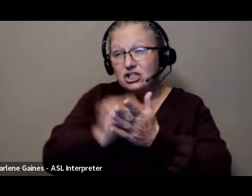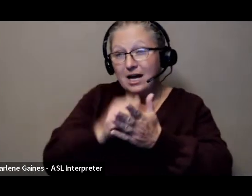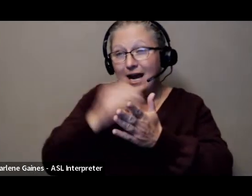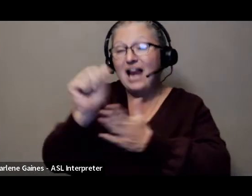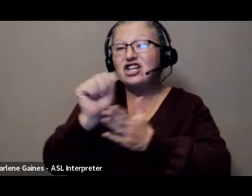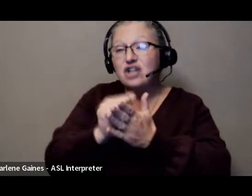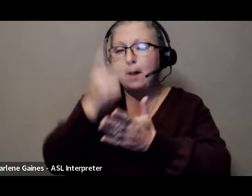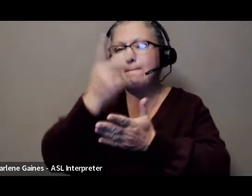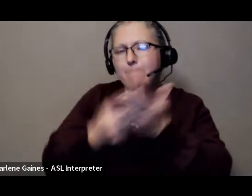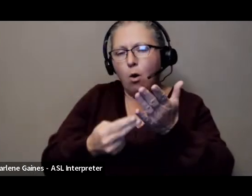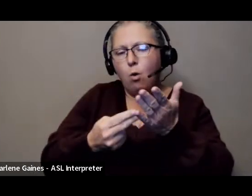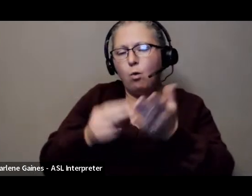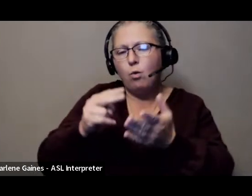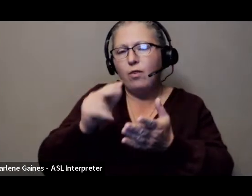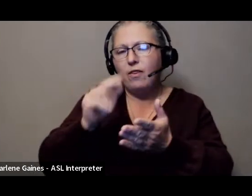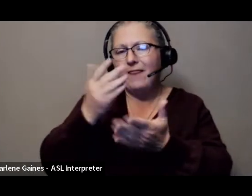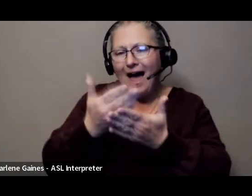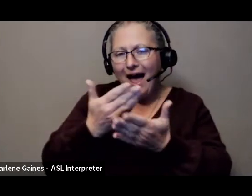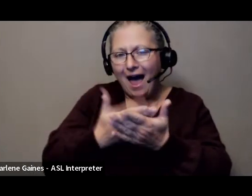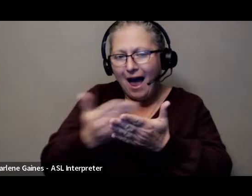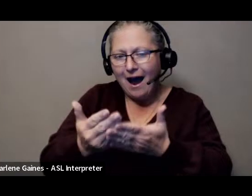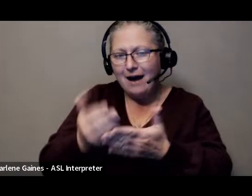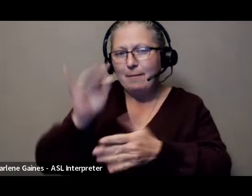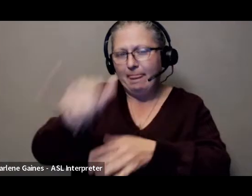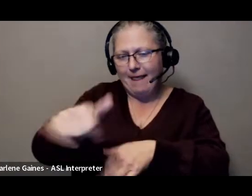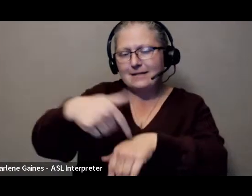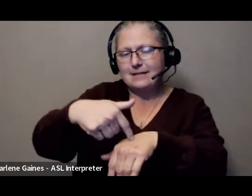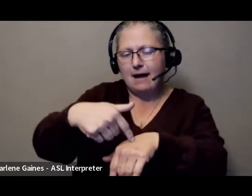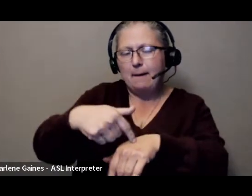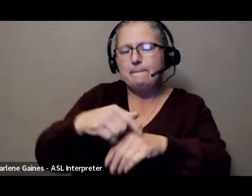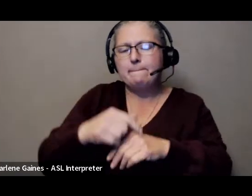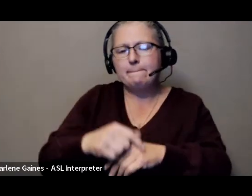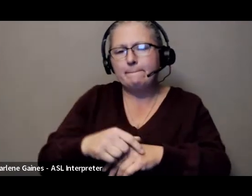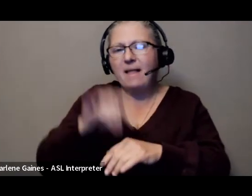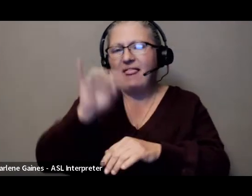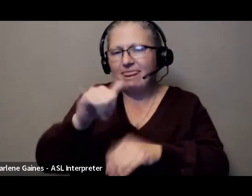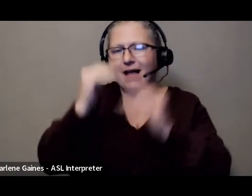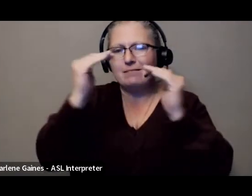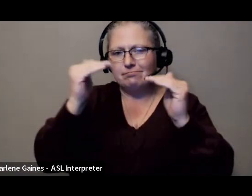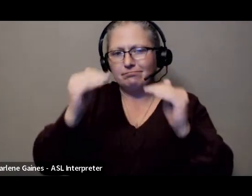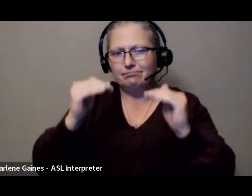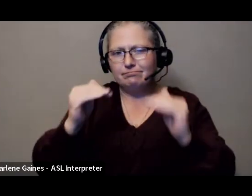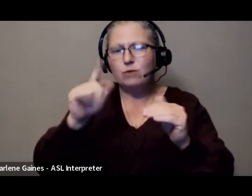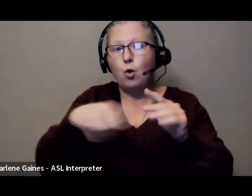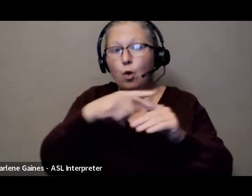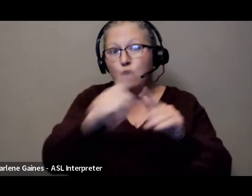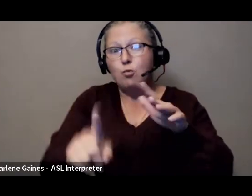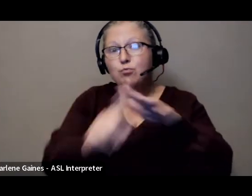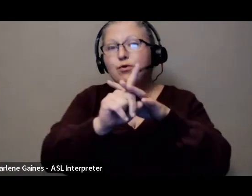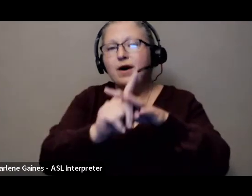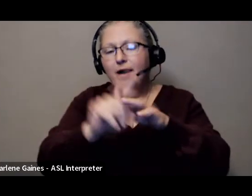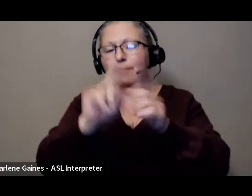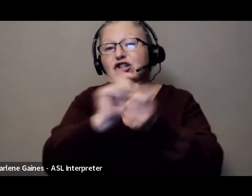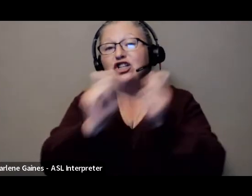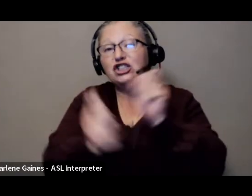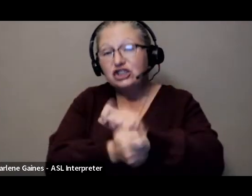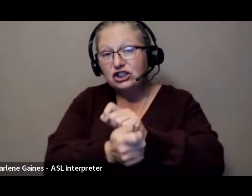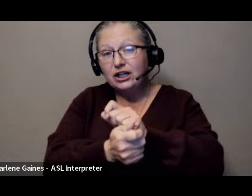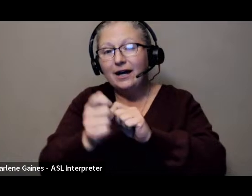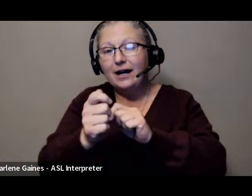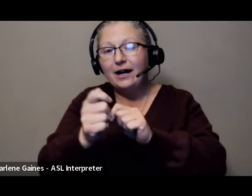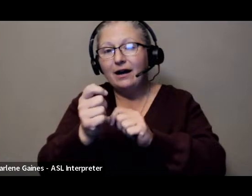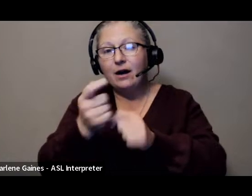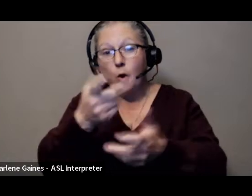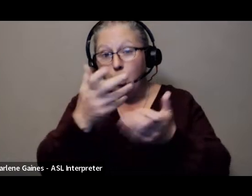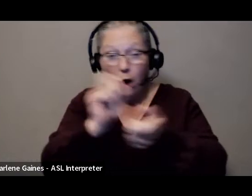agenda are both the items that are supposed to be at that point in time. Great. That's the order in which you would bring up a change of like what,